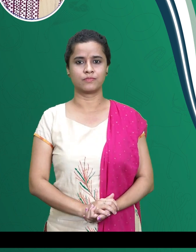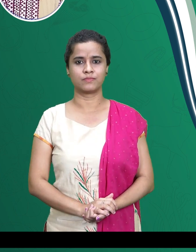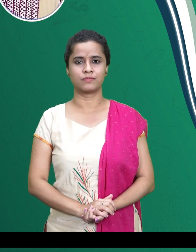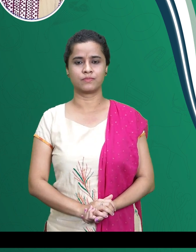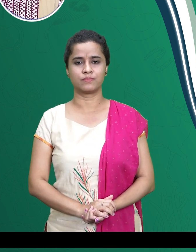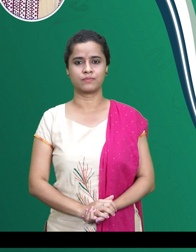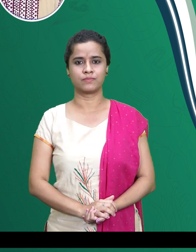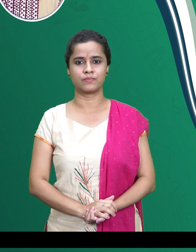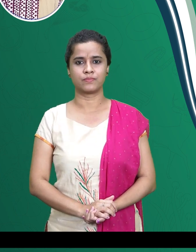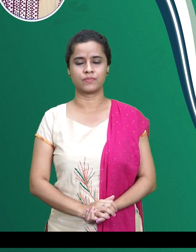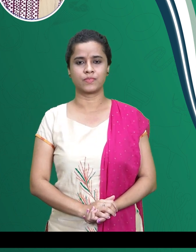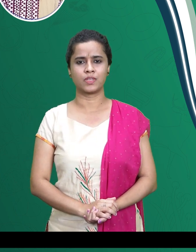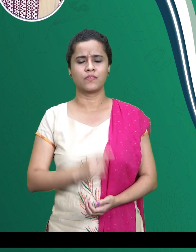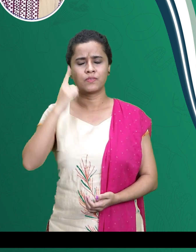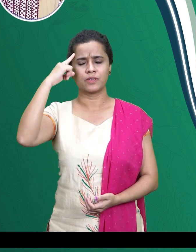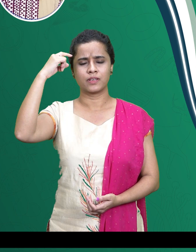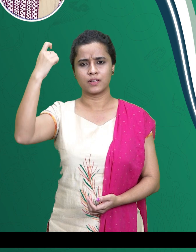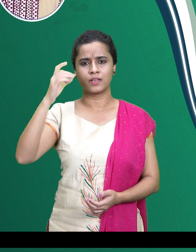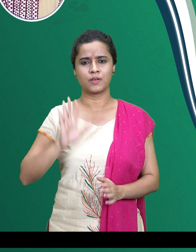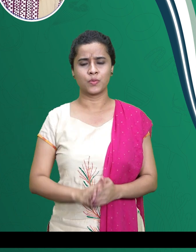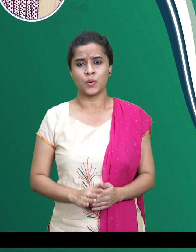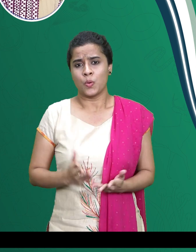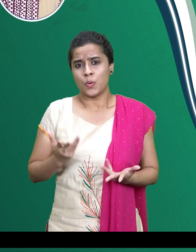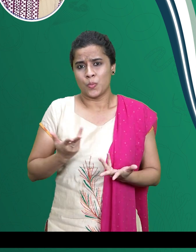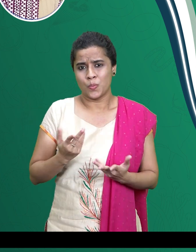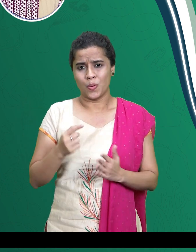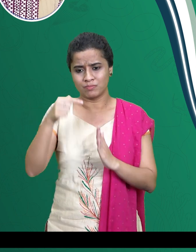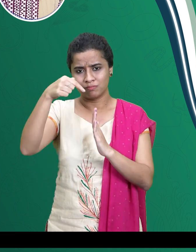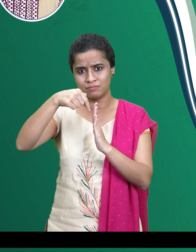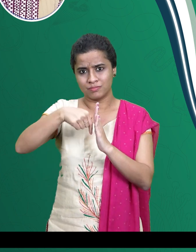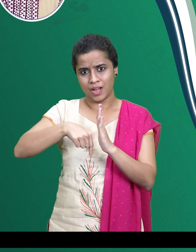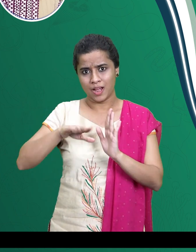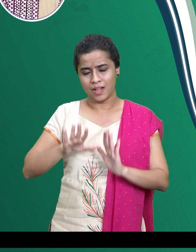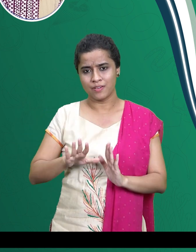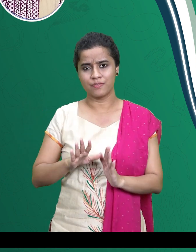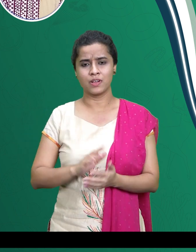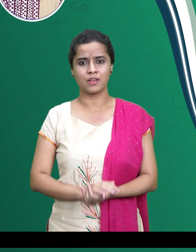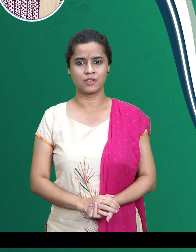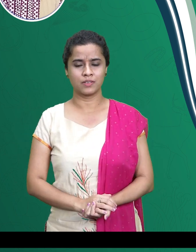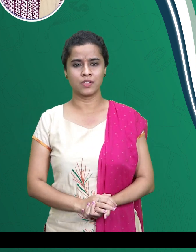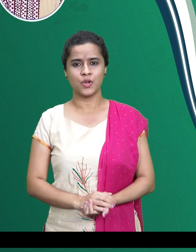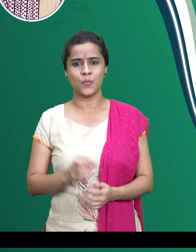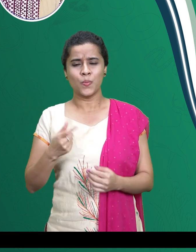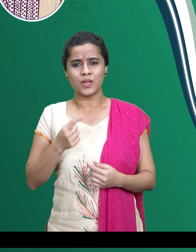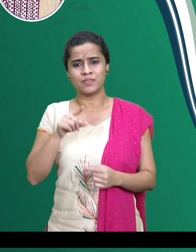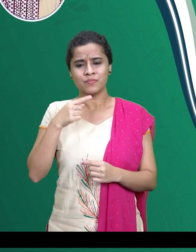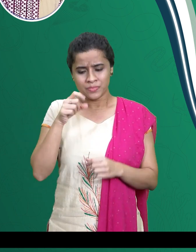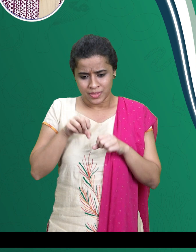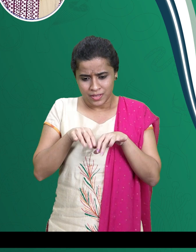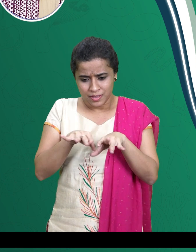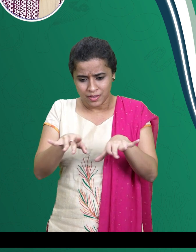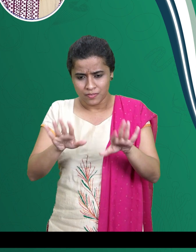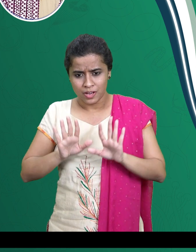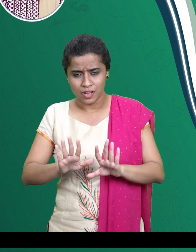We can imagine what the symptoms and signs of infection will